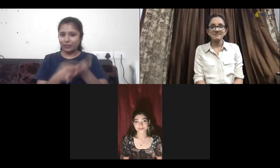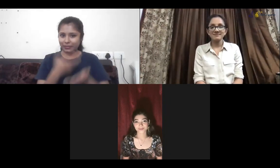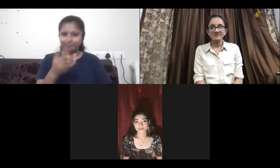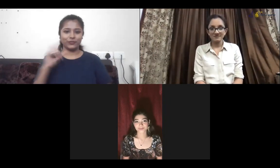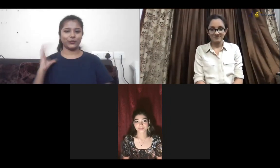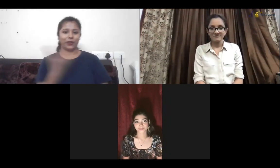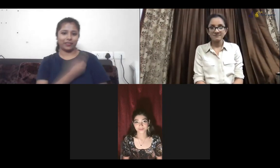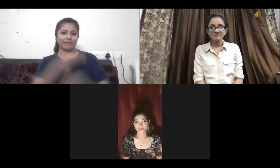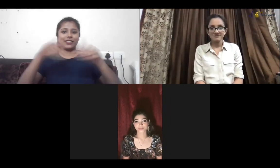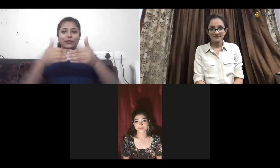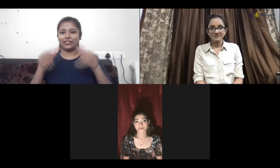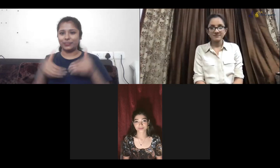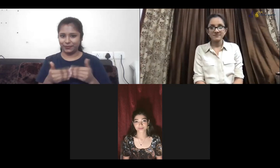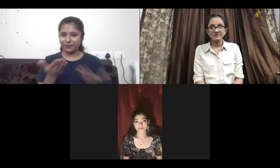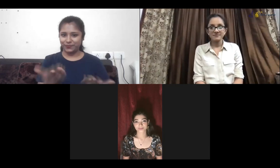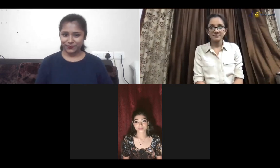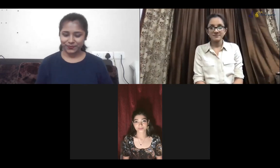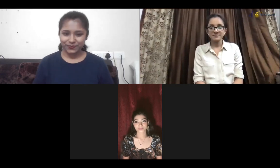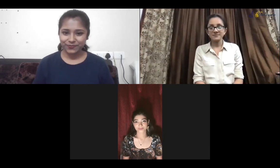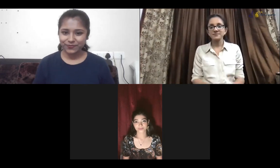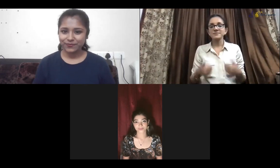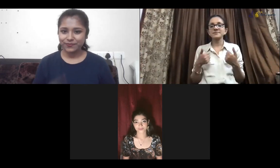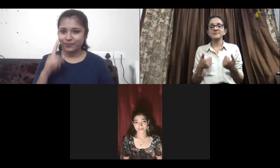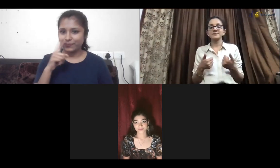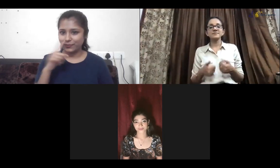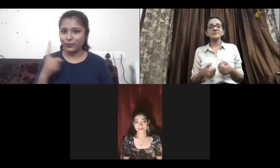Can you please introduce yourself, Surbhi and Shweta?